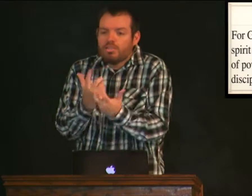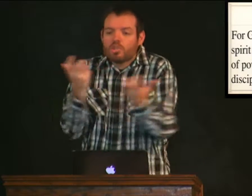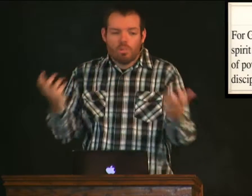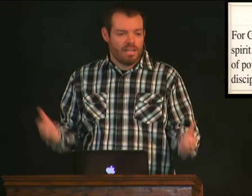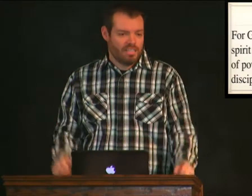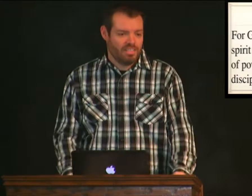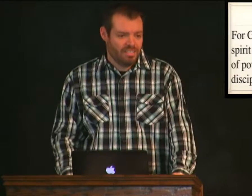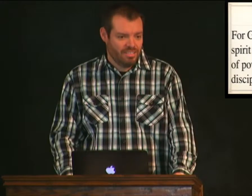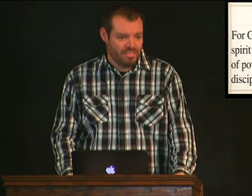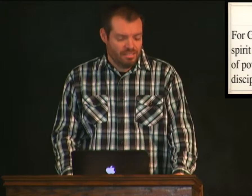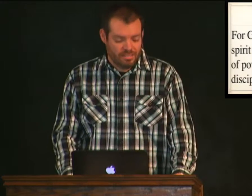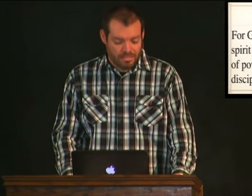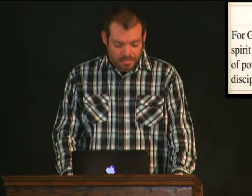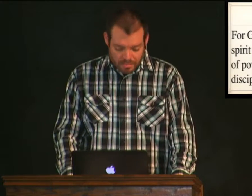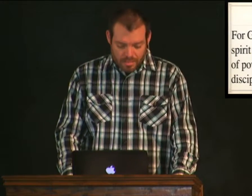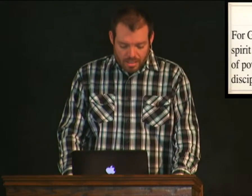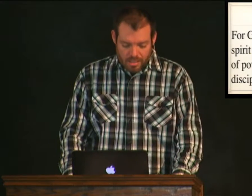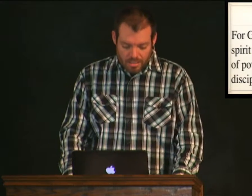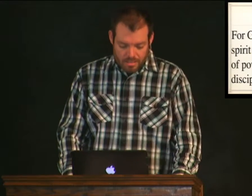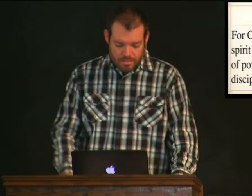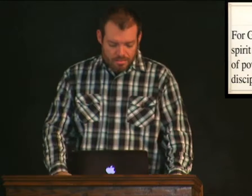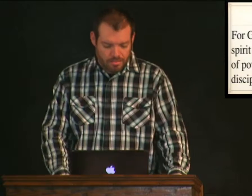He loved you so much.